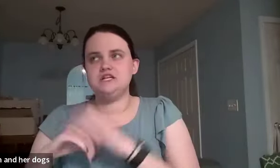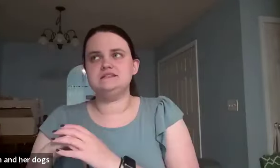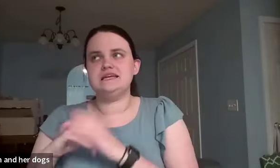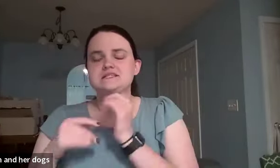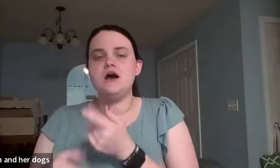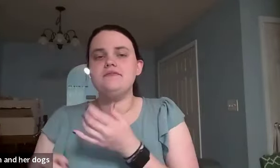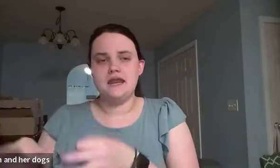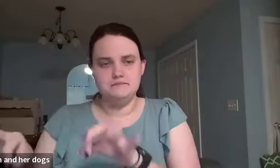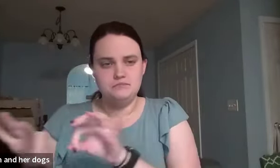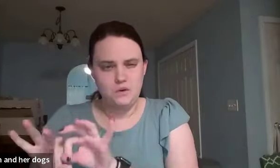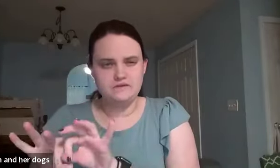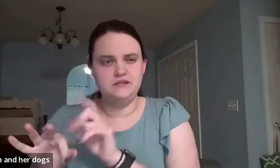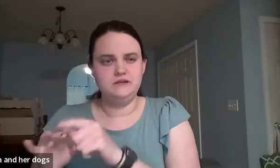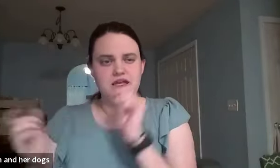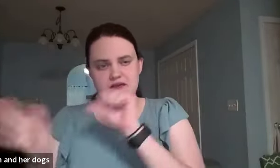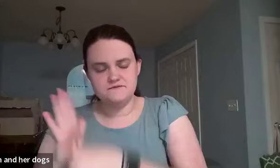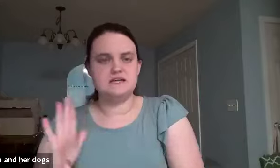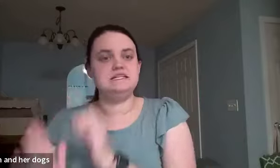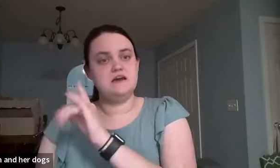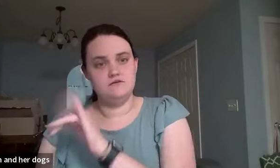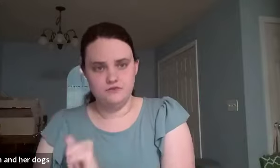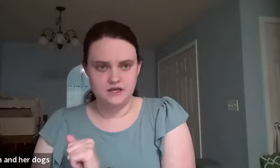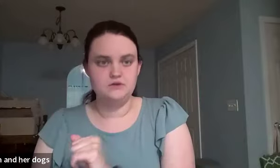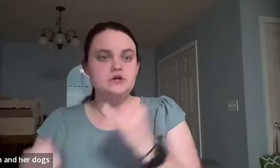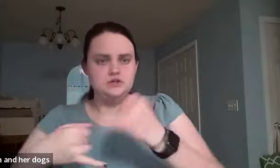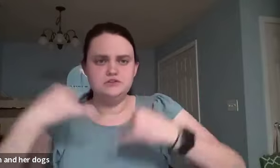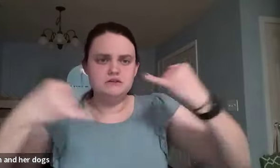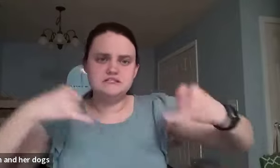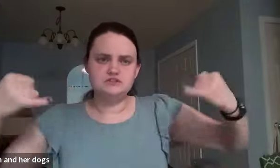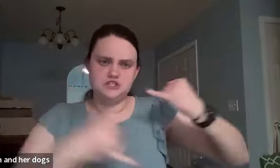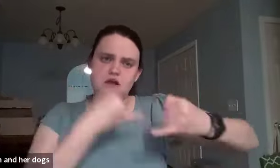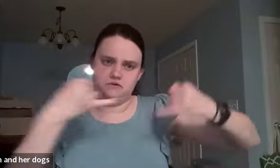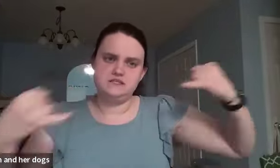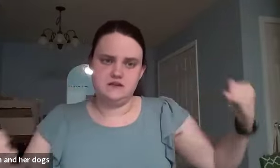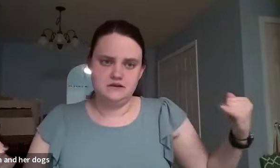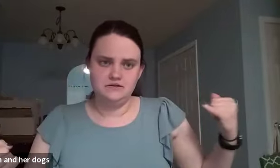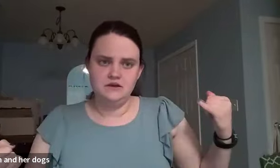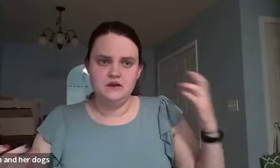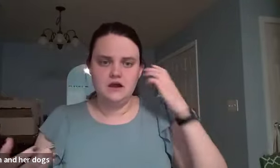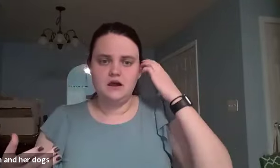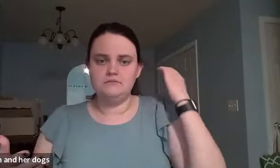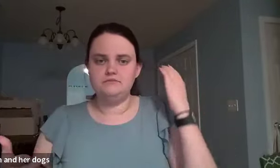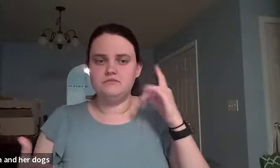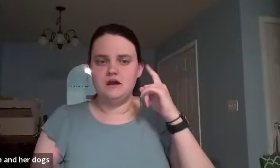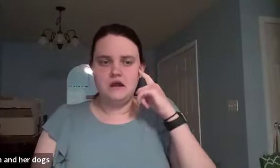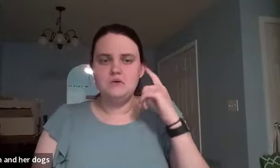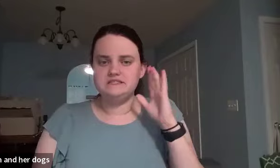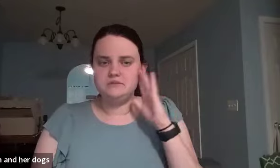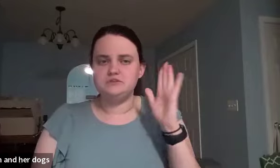conversation and it's like it's not that important that you need to emphasize it's Alfredo, you can still just go ahead with the sign. I always tell people,